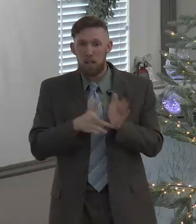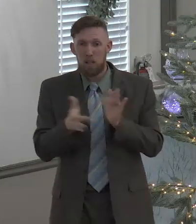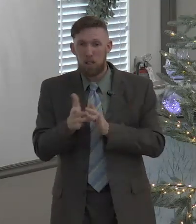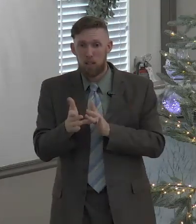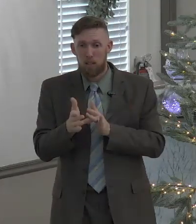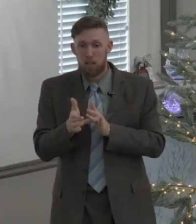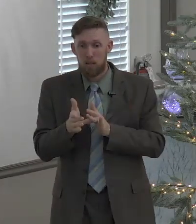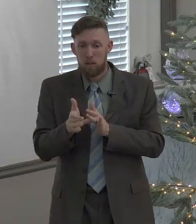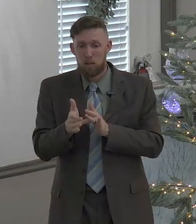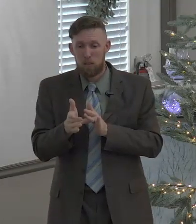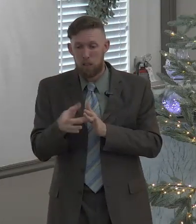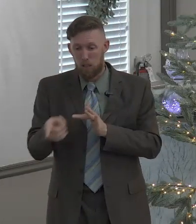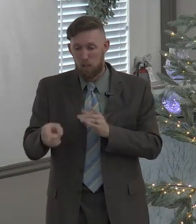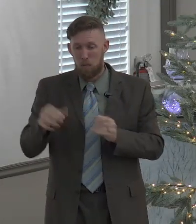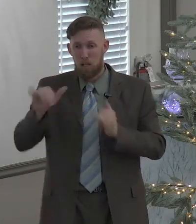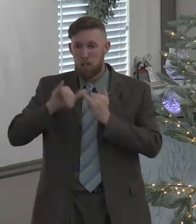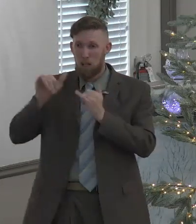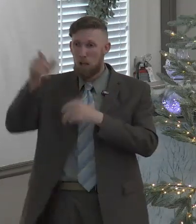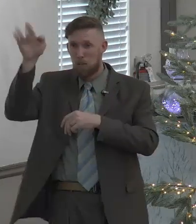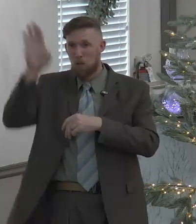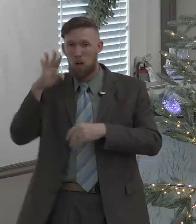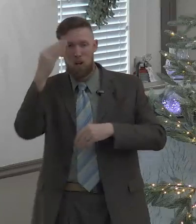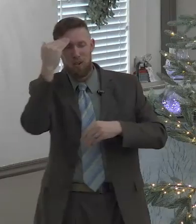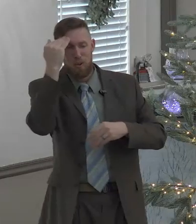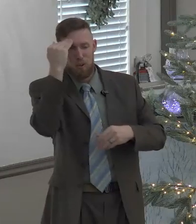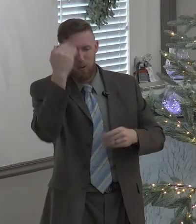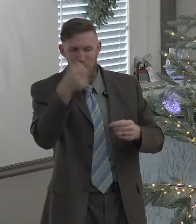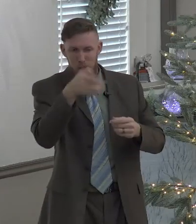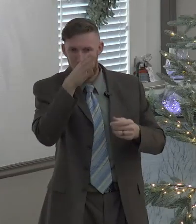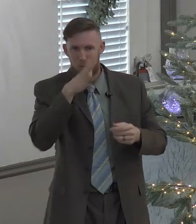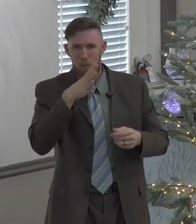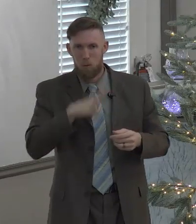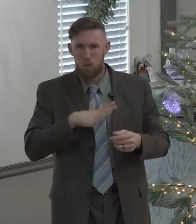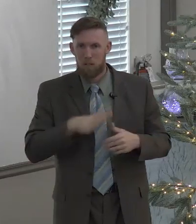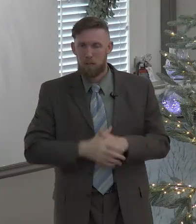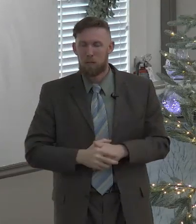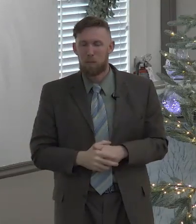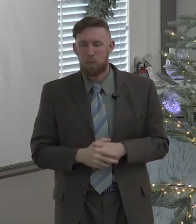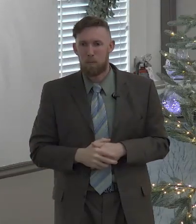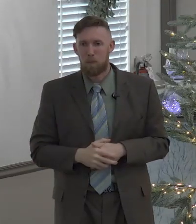And Jesus, in his deity, knew this woman.